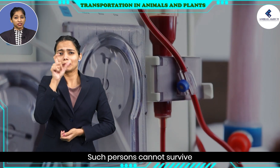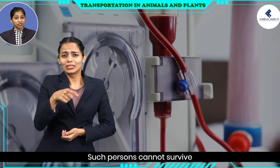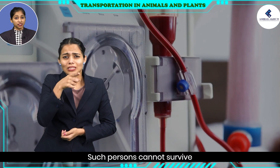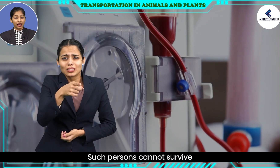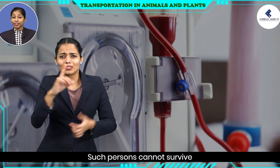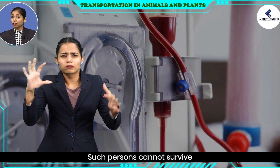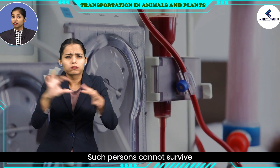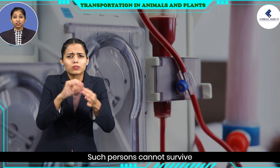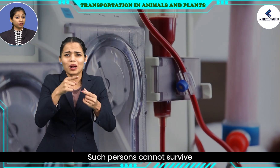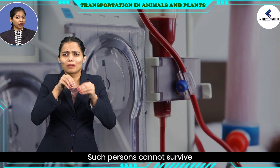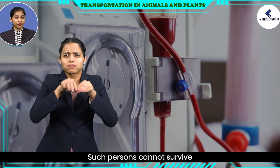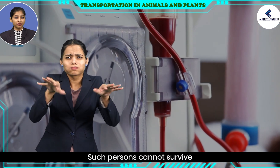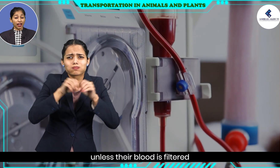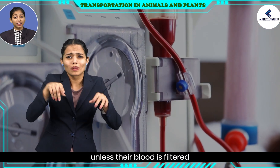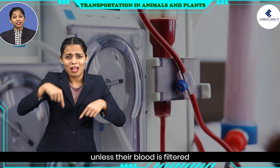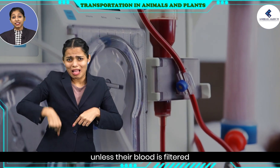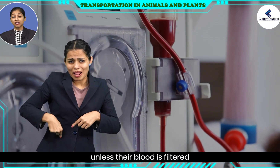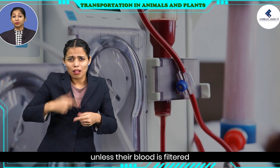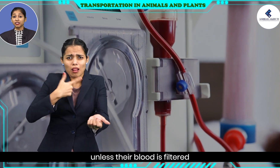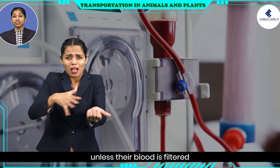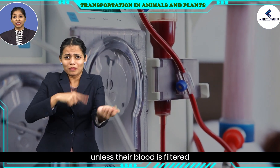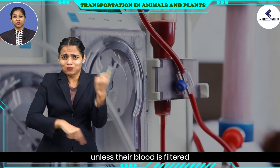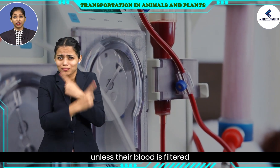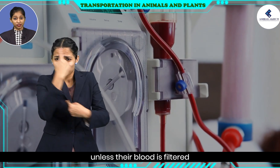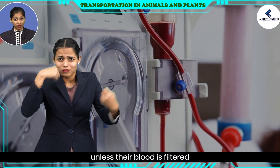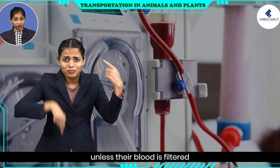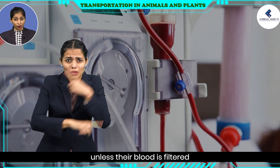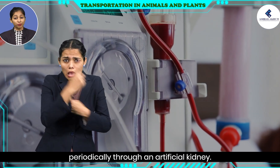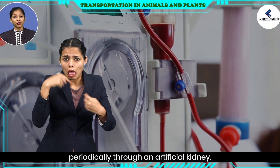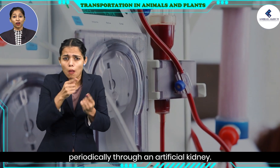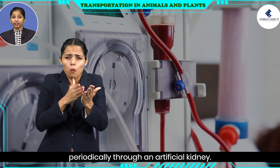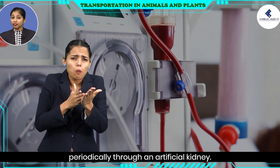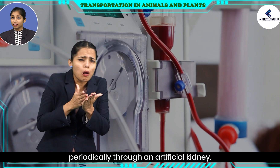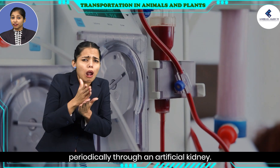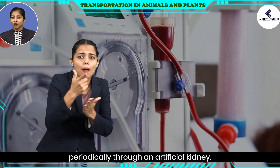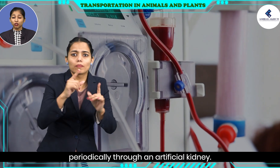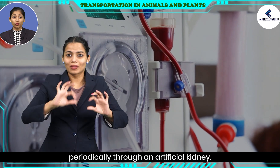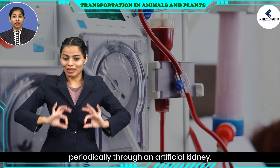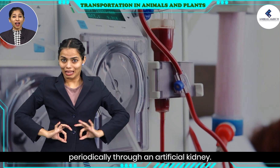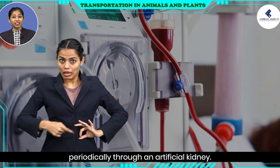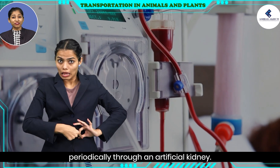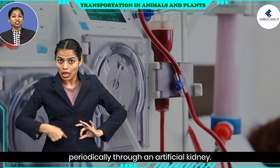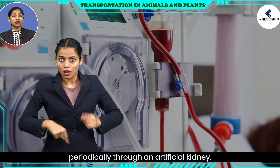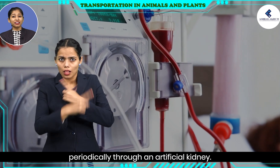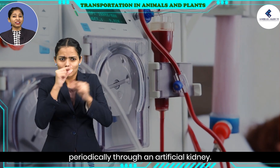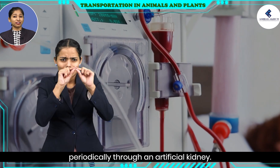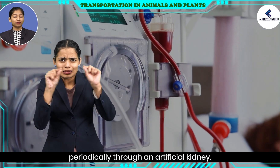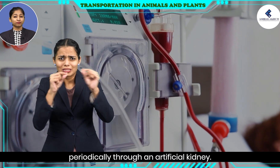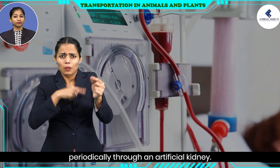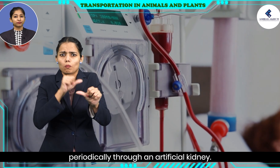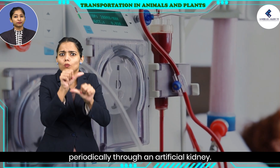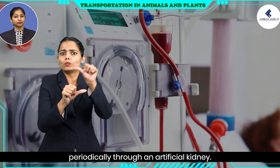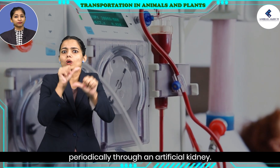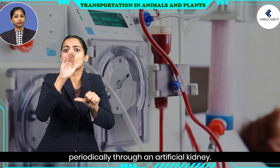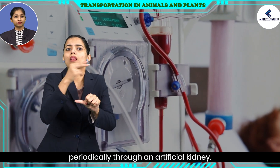Such persons cannot survive unless their blood is filtered periodically through an artificial kidney.